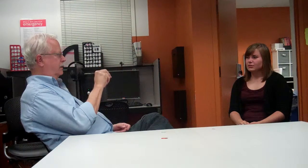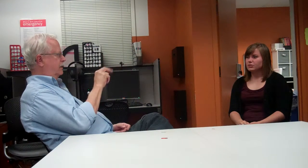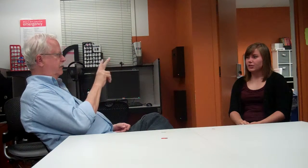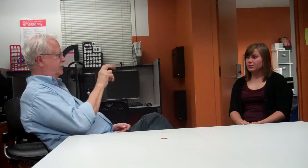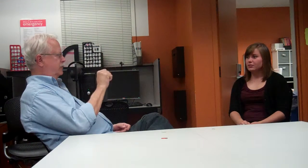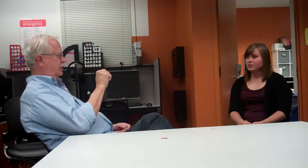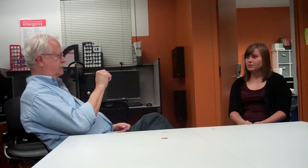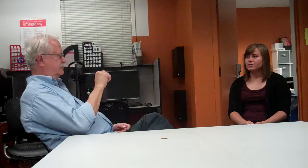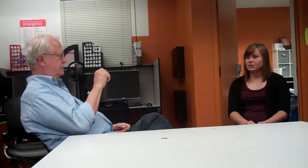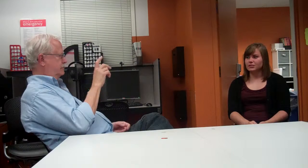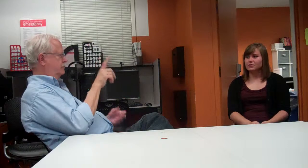Trenton, Virginia,